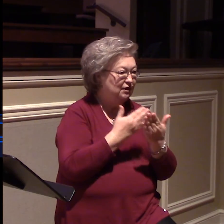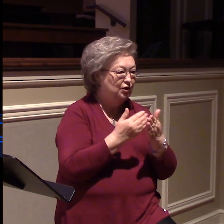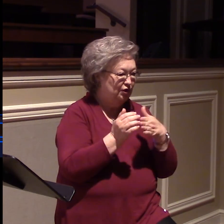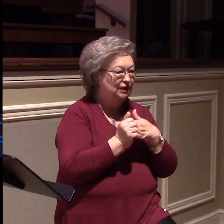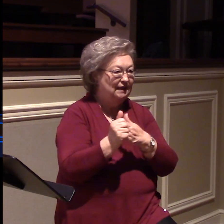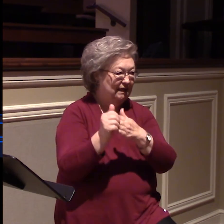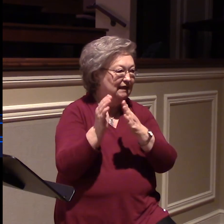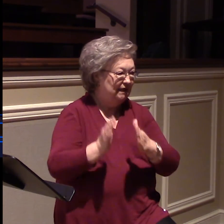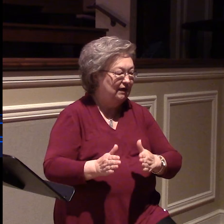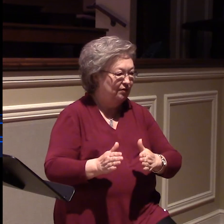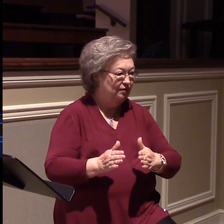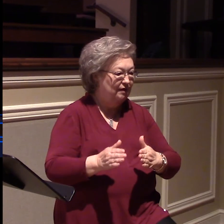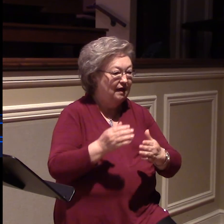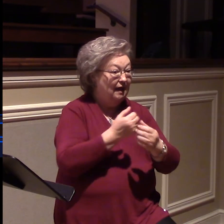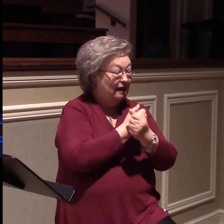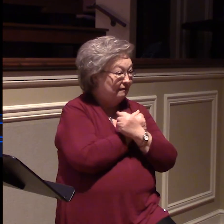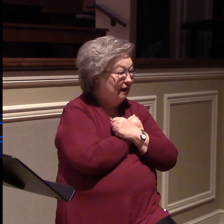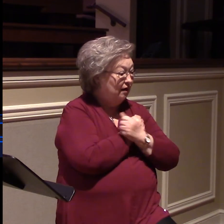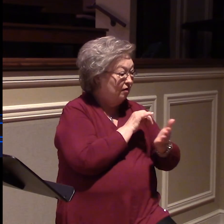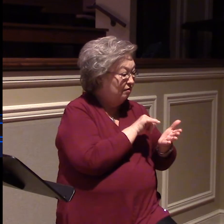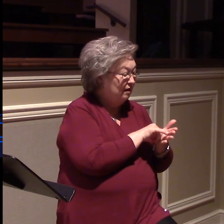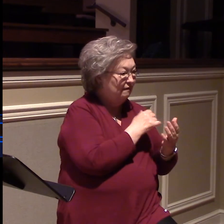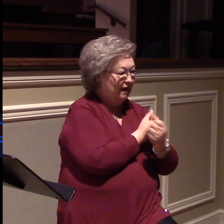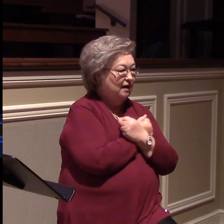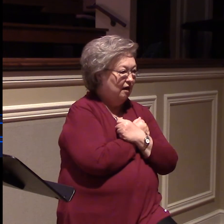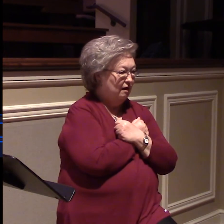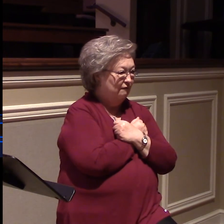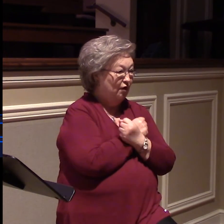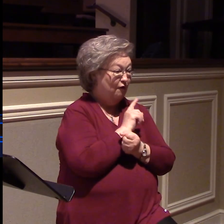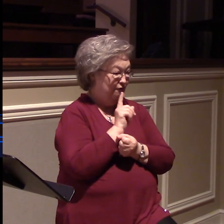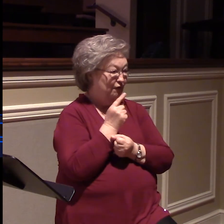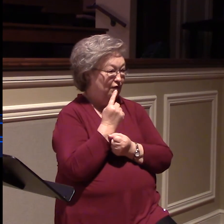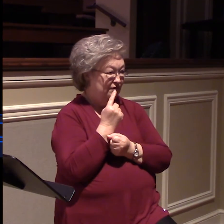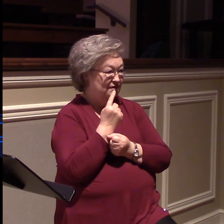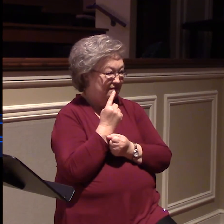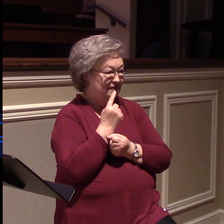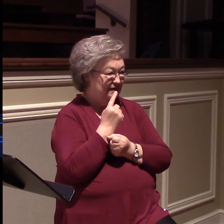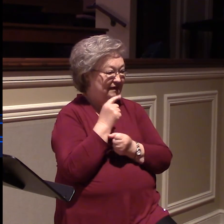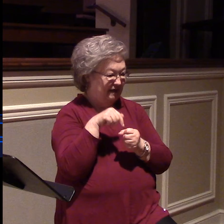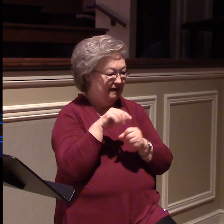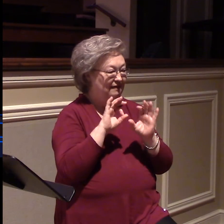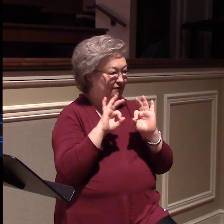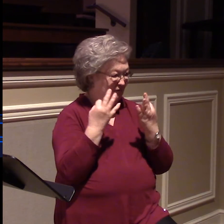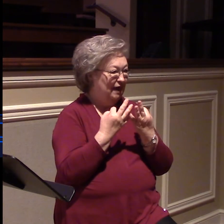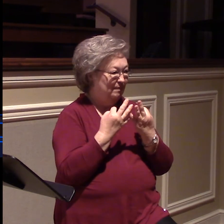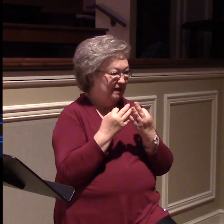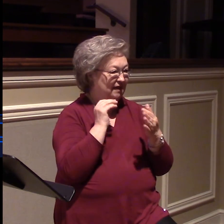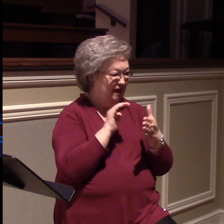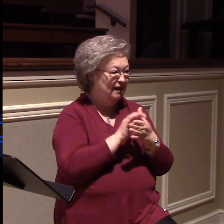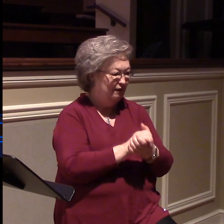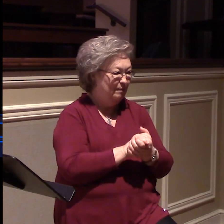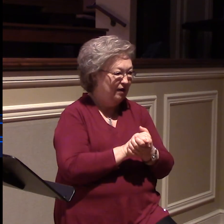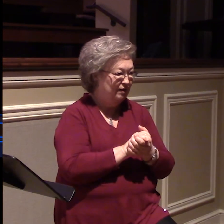great leader learns that kind of love first in his family and in his marriage.